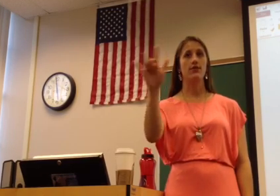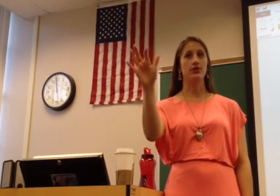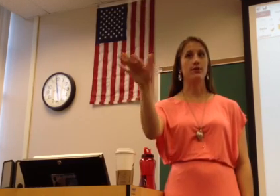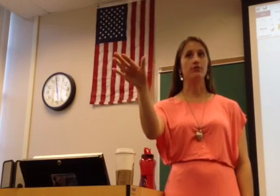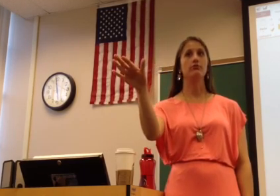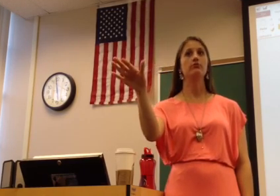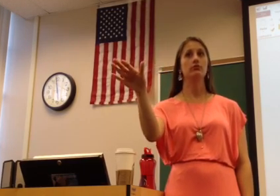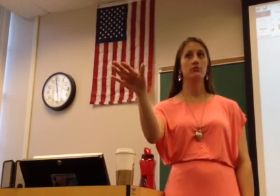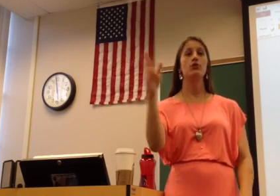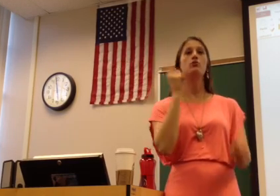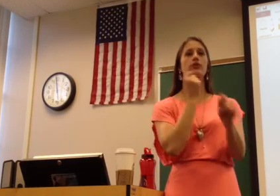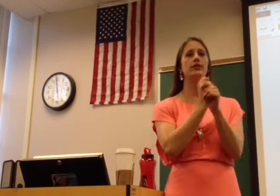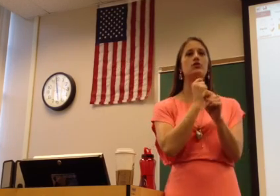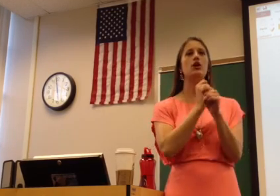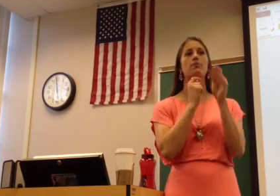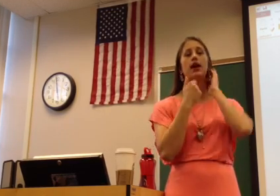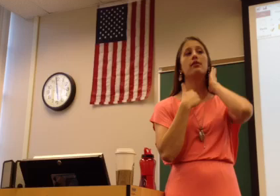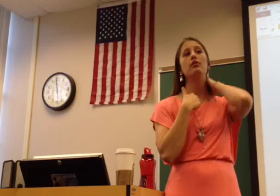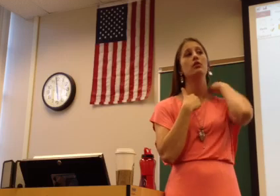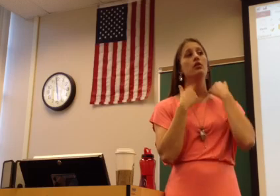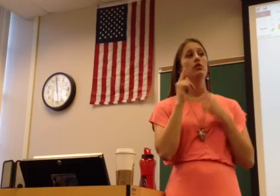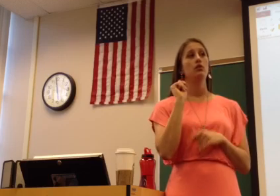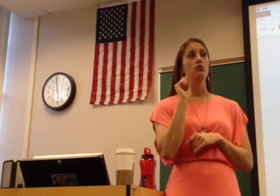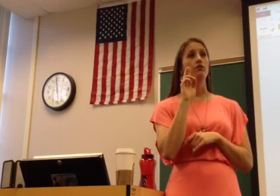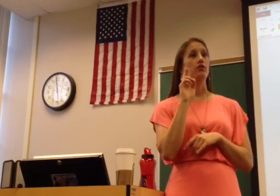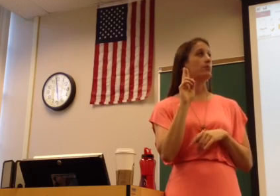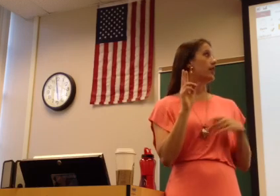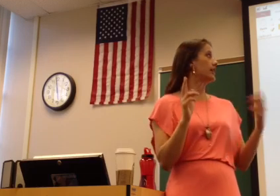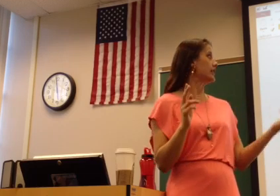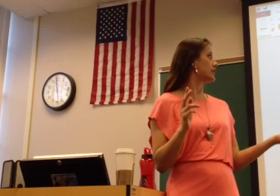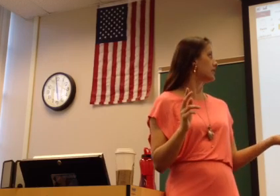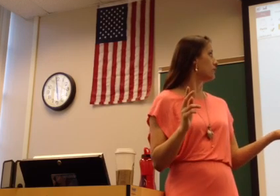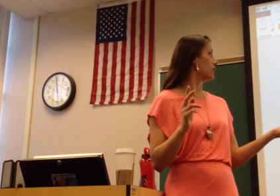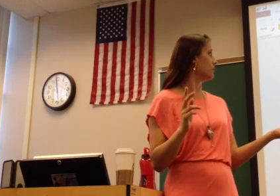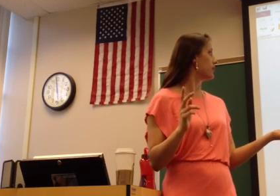spelled. But you will see it truck, but I will finger spell. I think it's the only one.